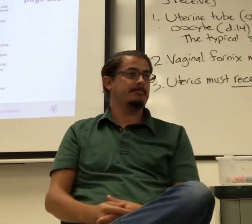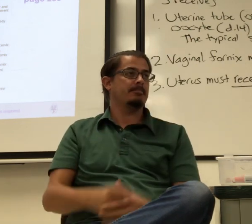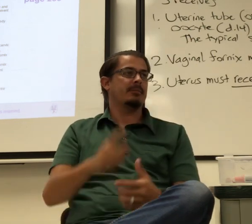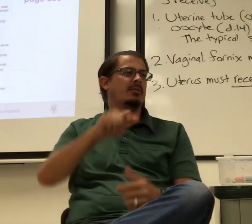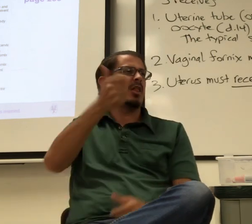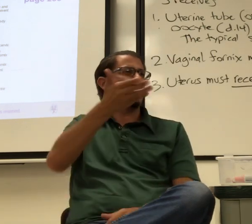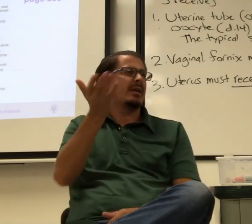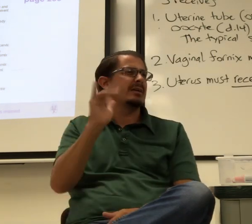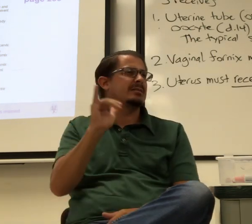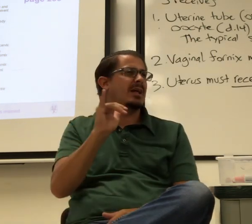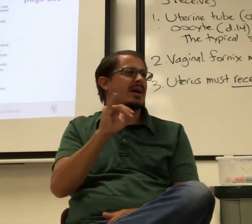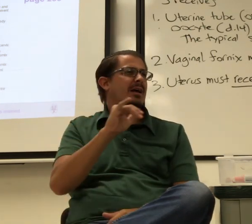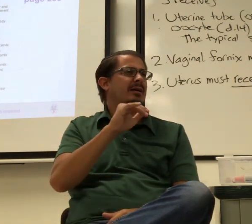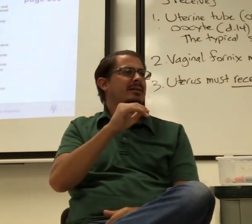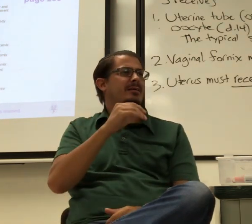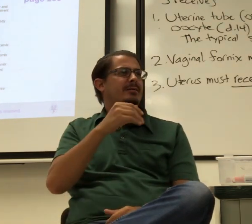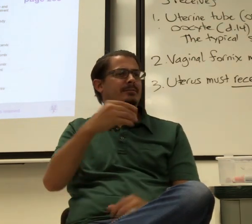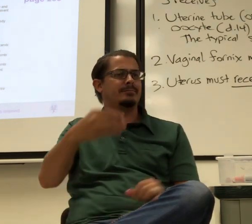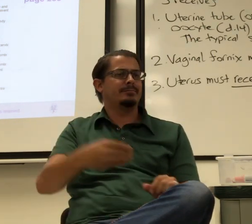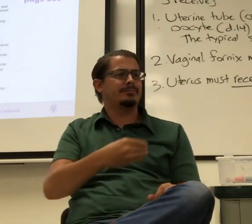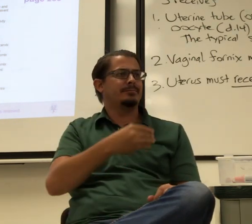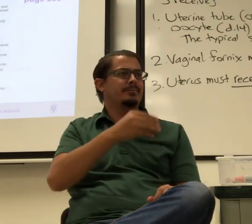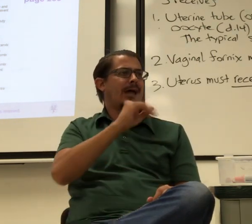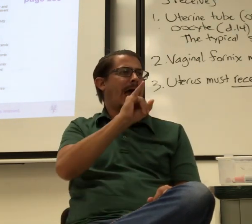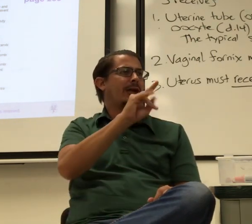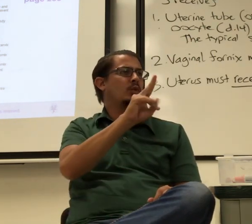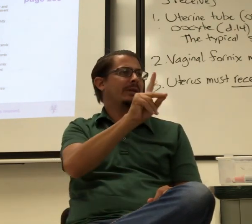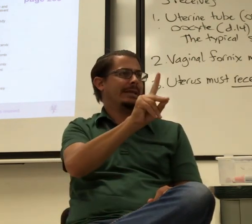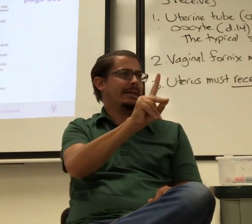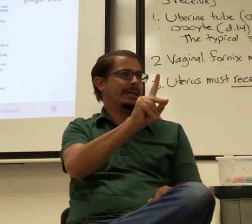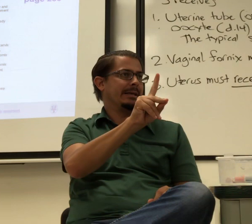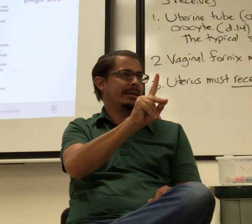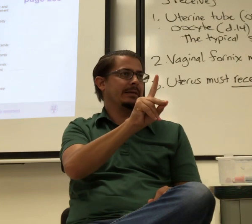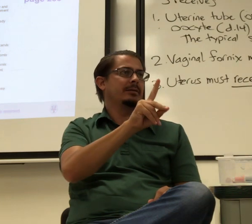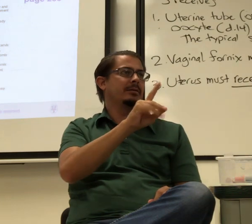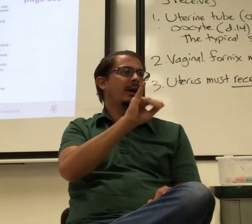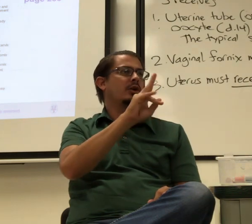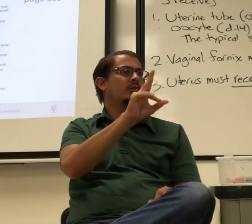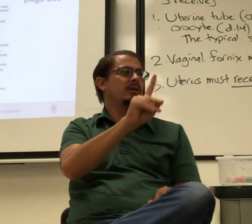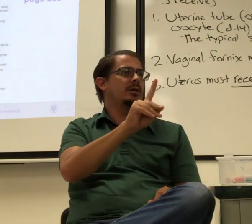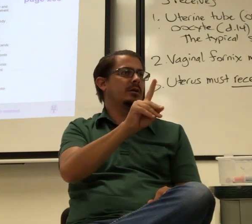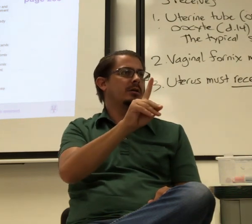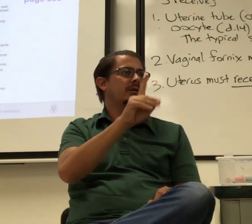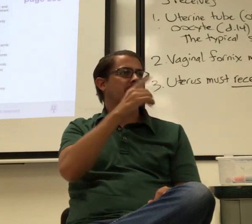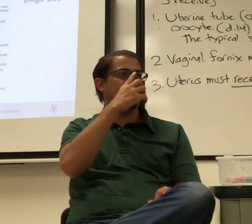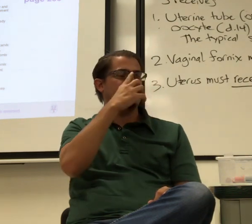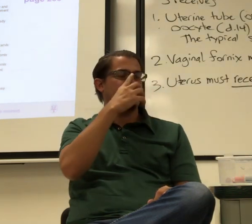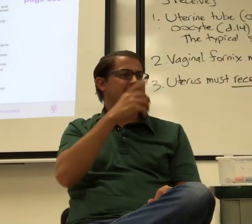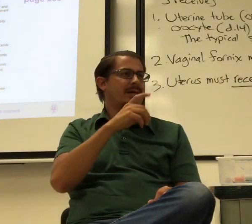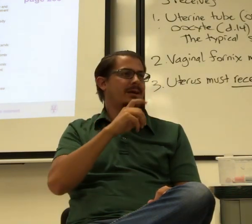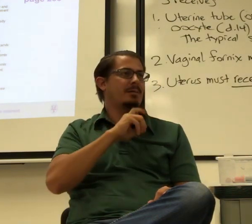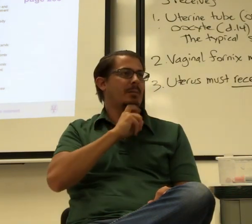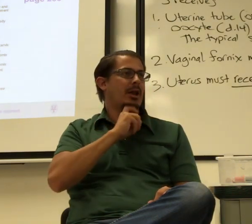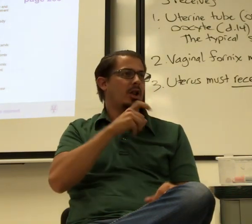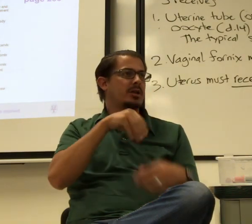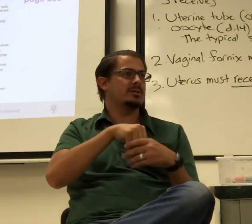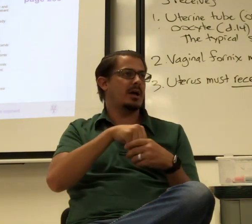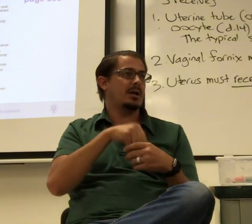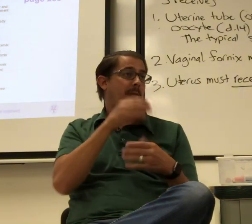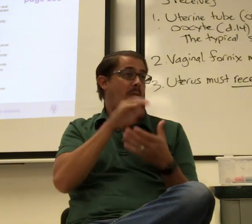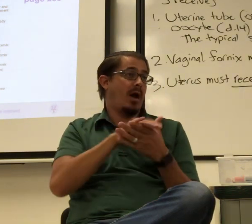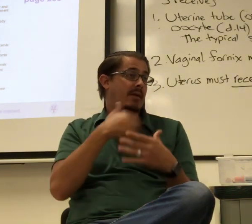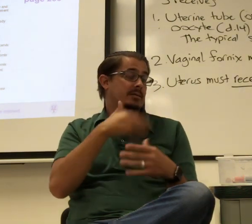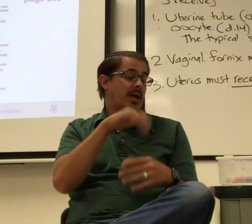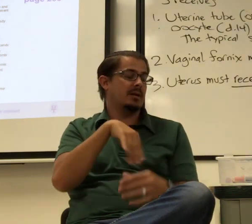There's other things like the implant, the intrauterine devices, this copper and transition metal. That will allow